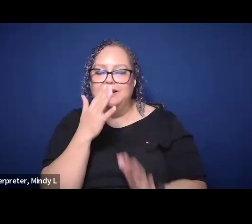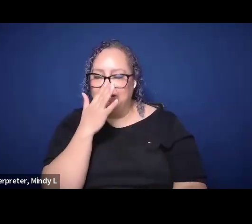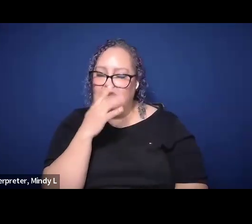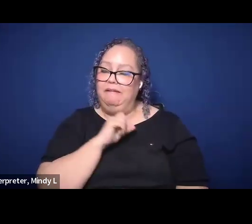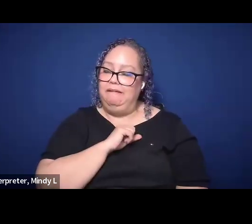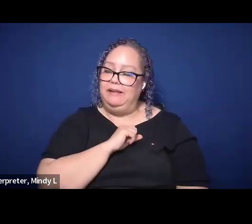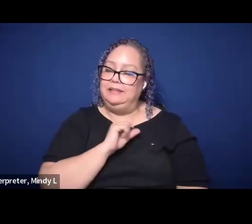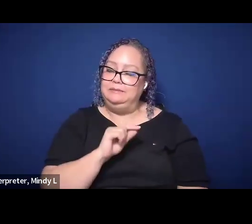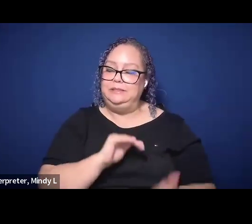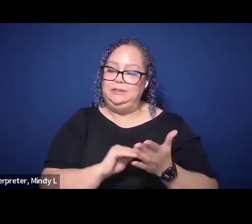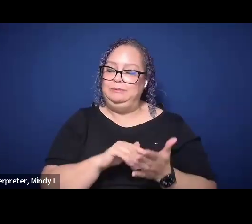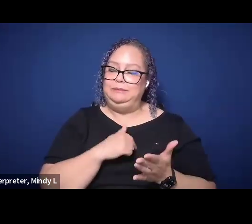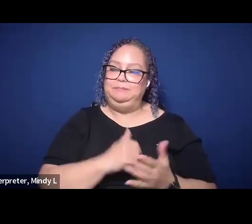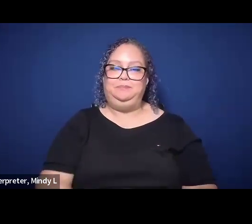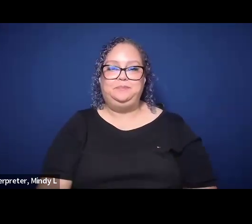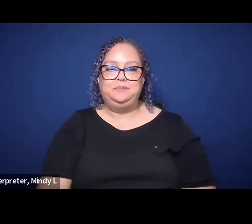all